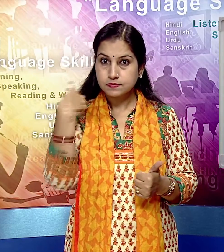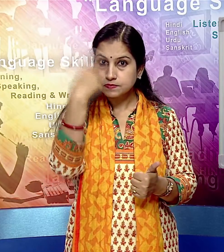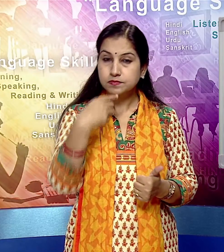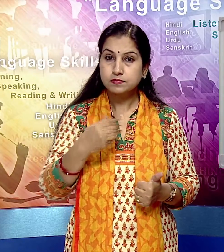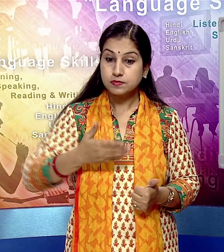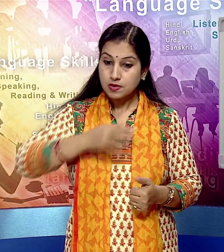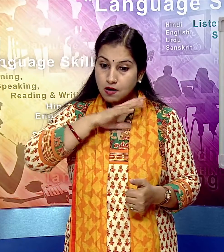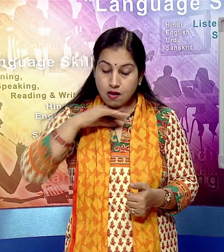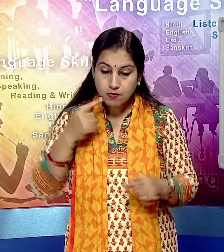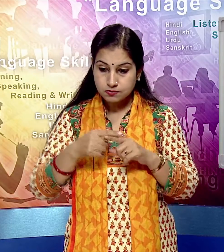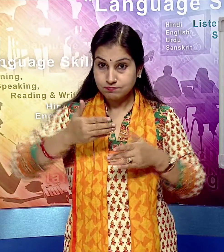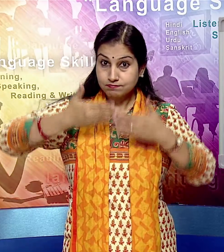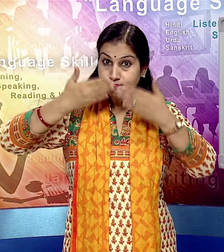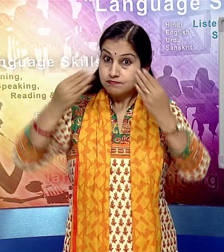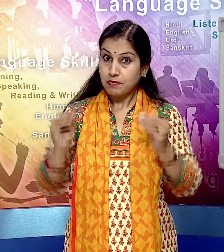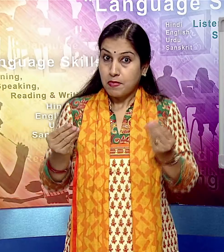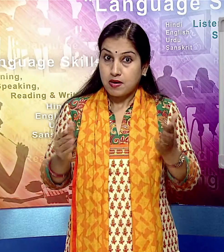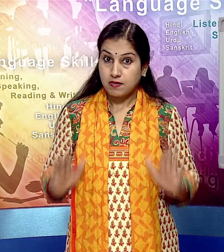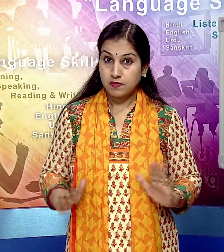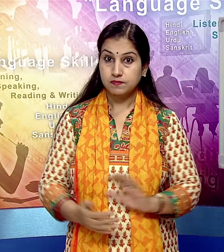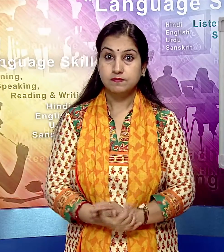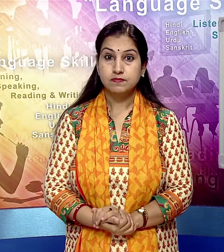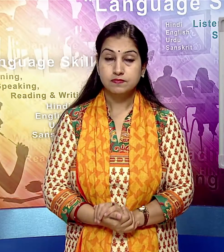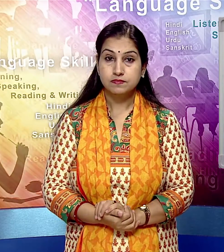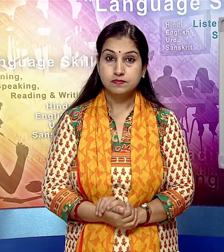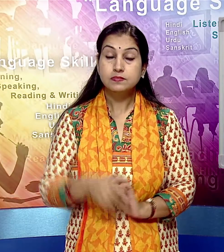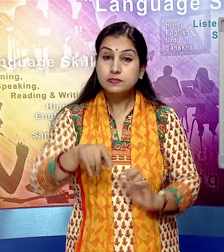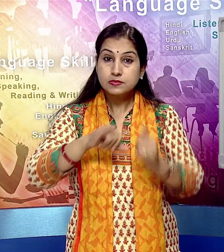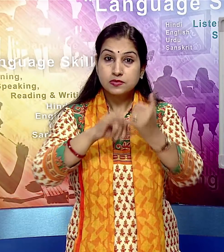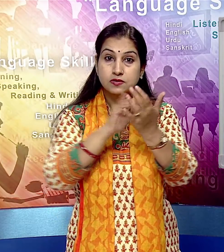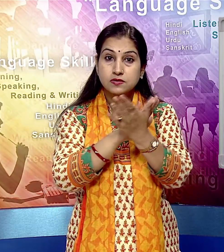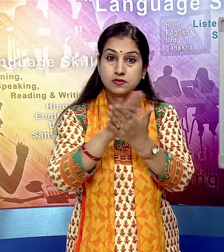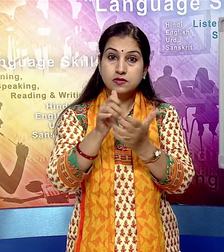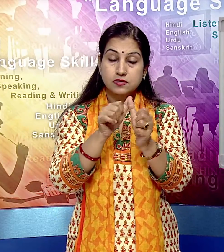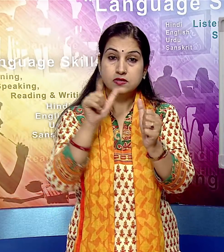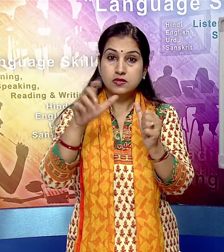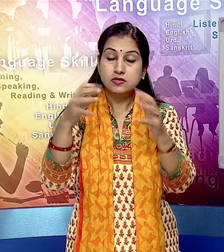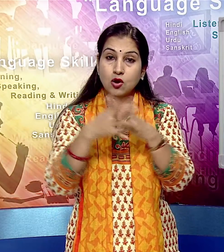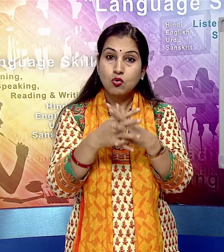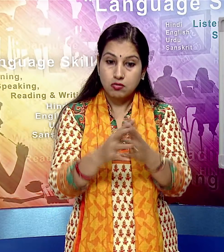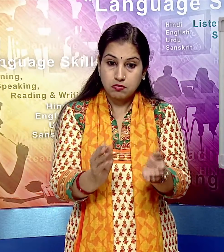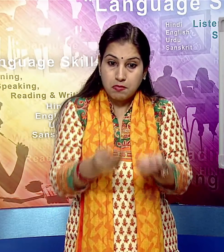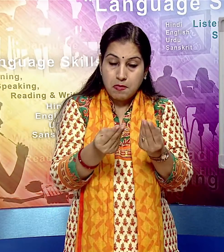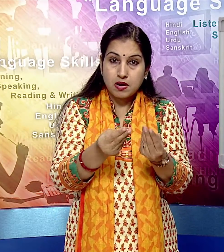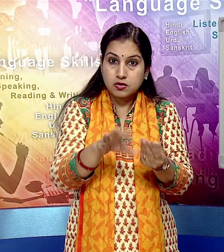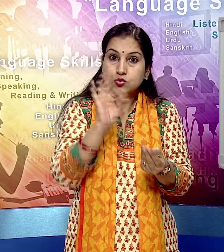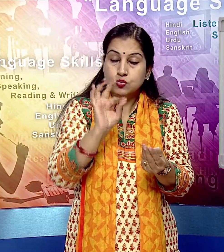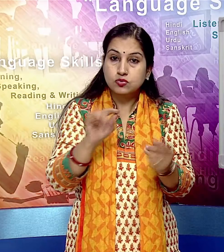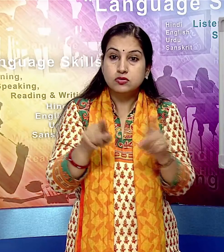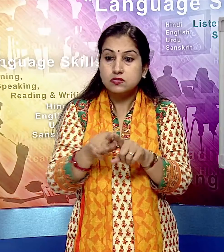color and flavor. Shallow frying is preferred over deep fried to reduce the calorie content of the